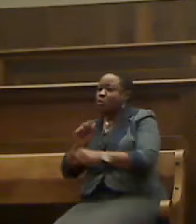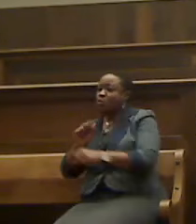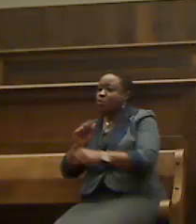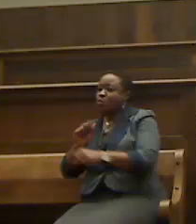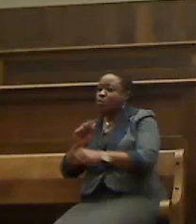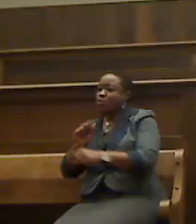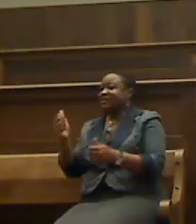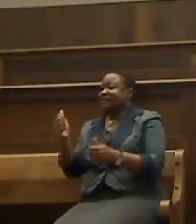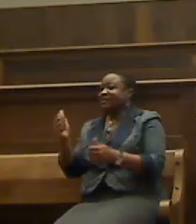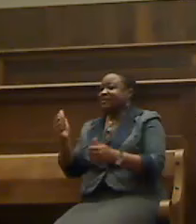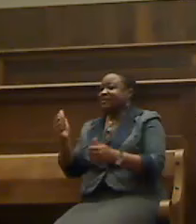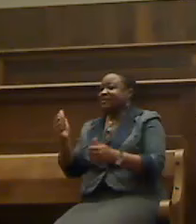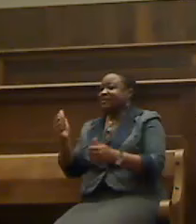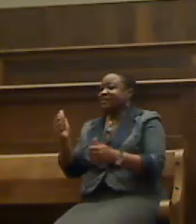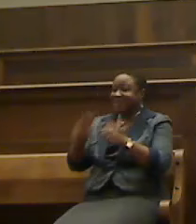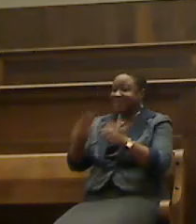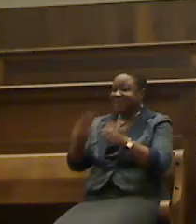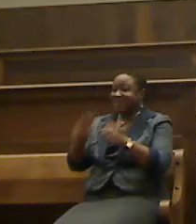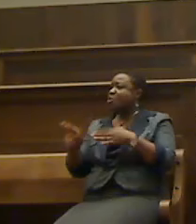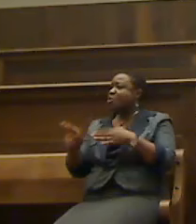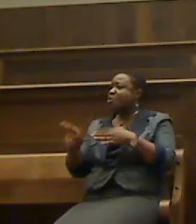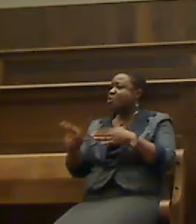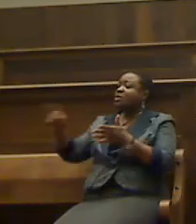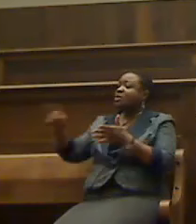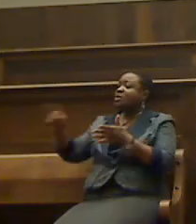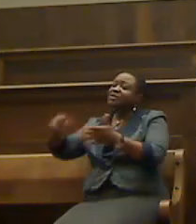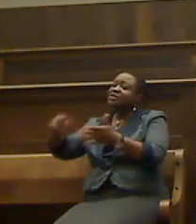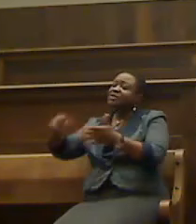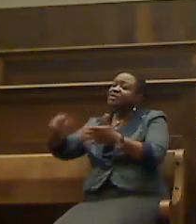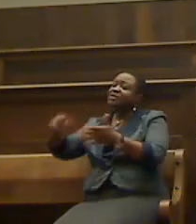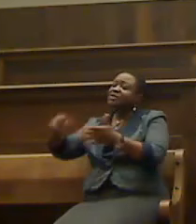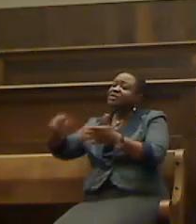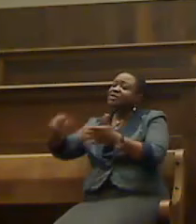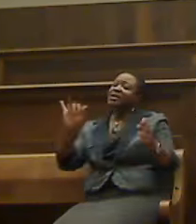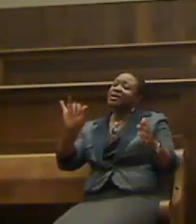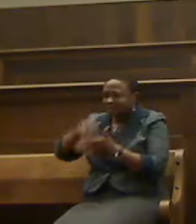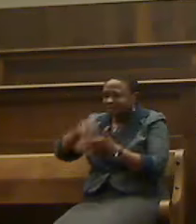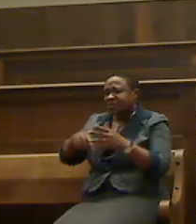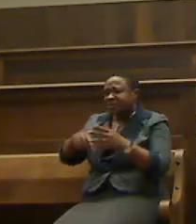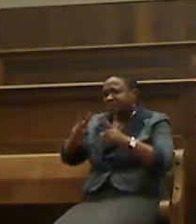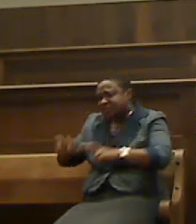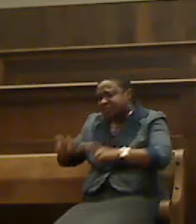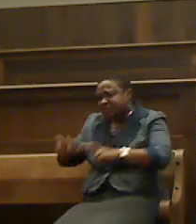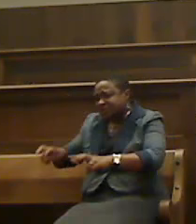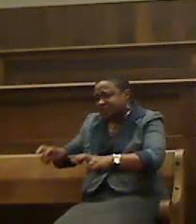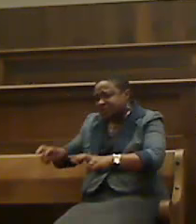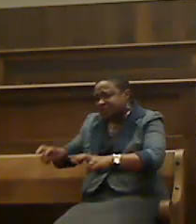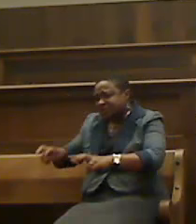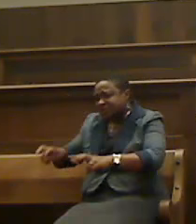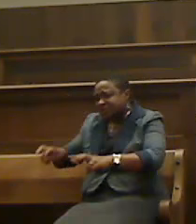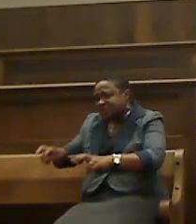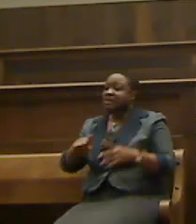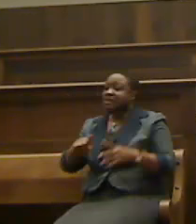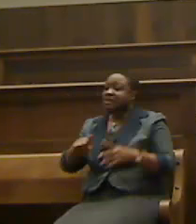it or have a casual read or a deep study, and that's described at the very beginning. So for example, at the